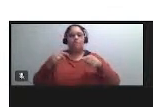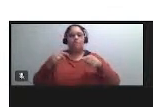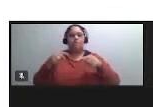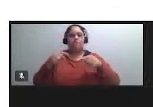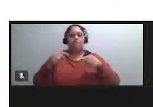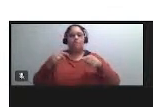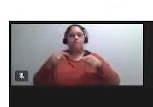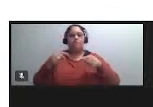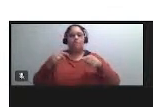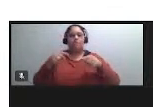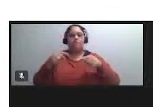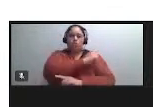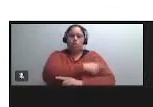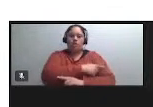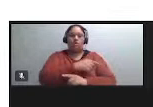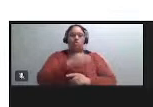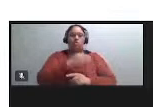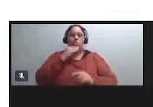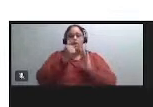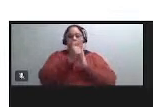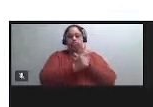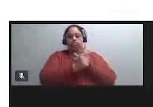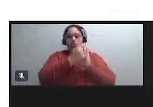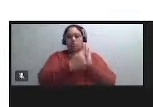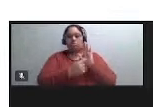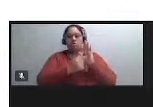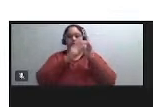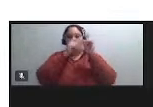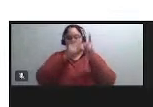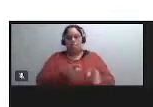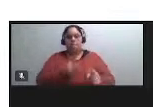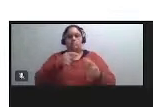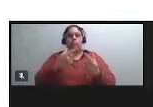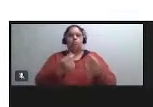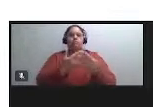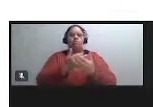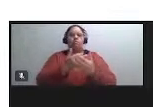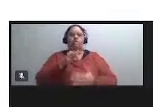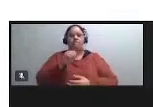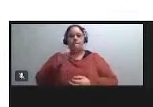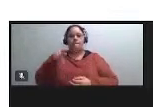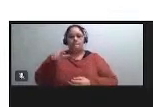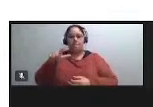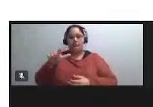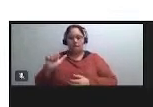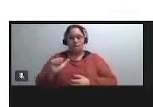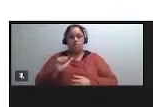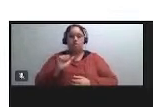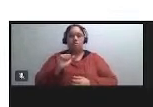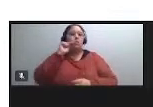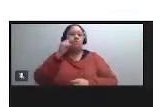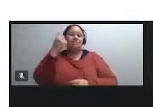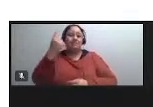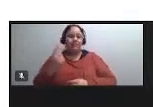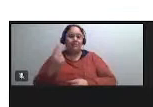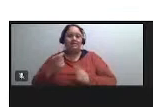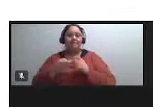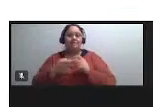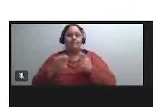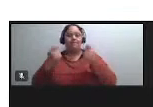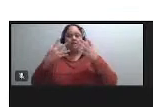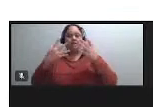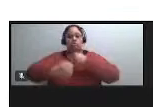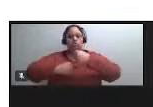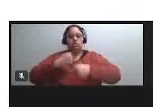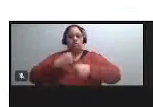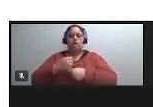executive authority with the prescribed legislative obligations in terms of FAMPLA. where in Q1 of the financial year, there